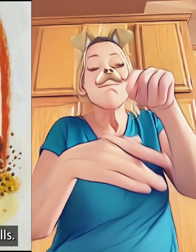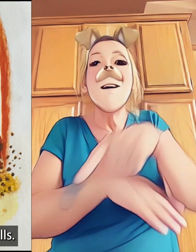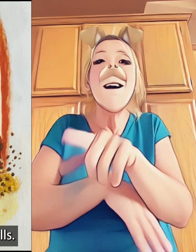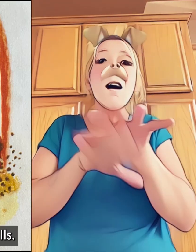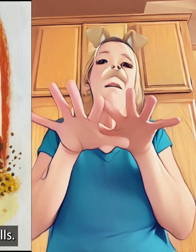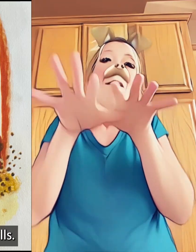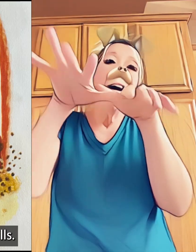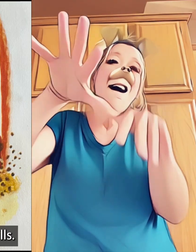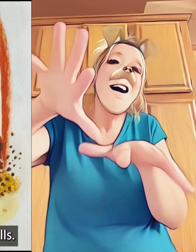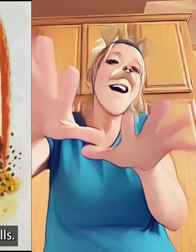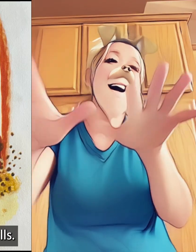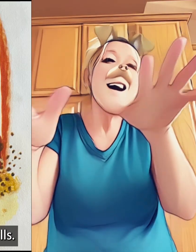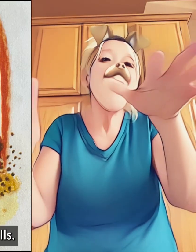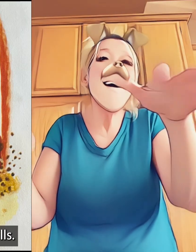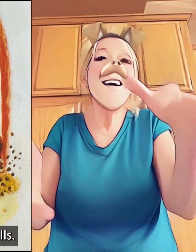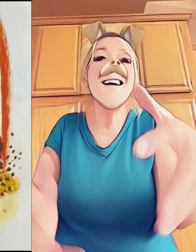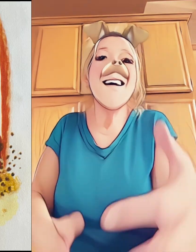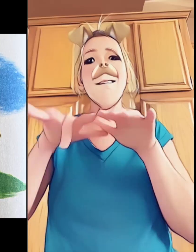grassy hills.